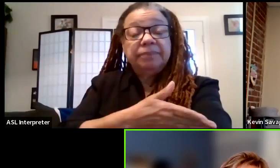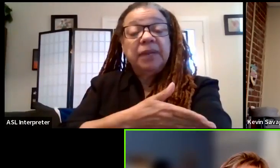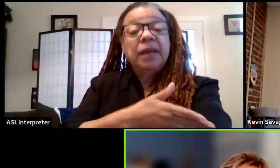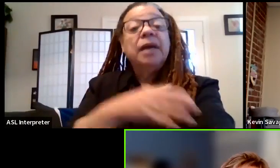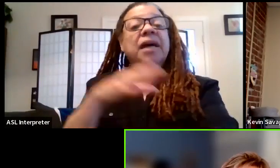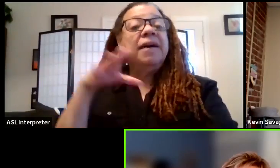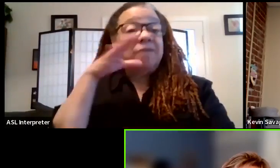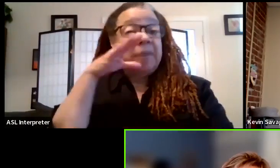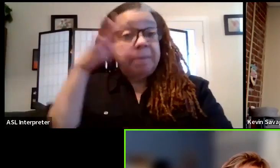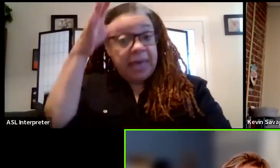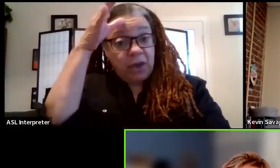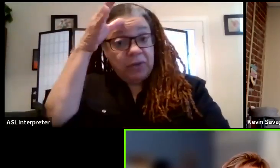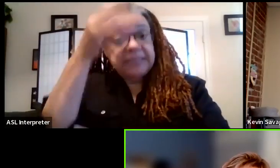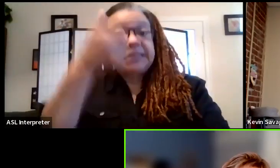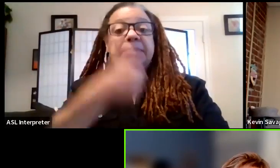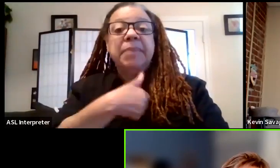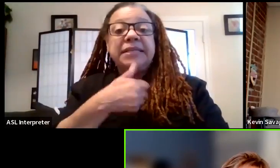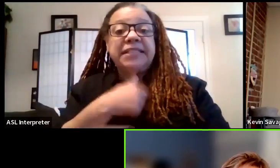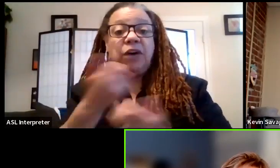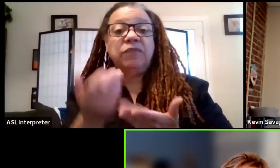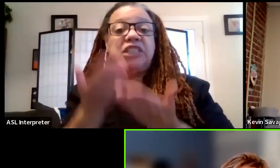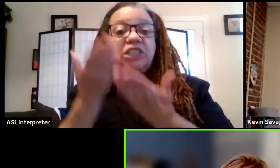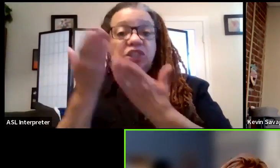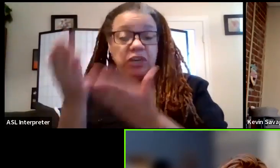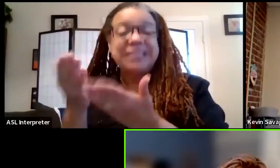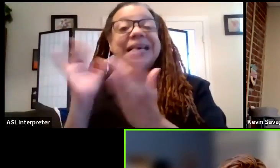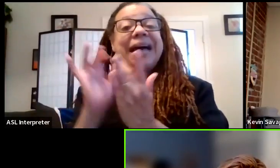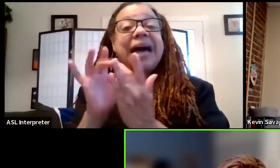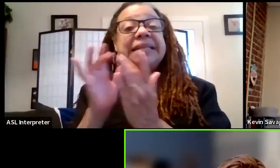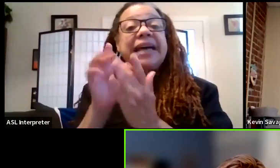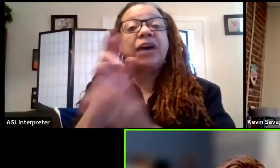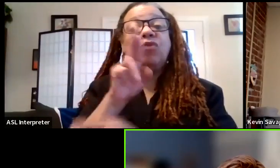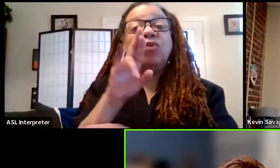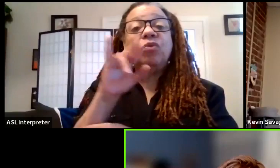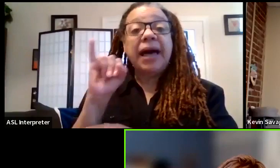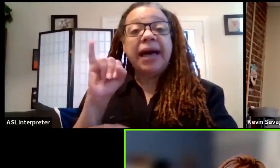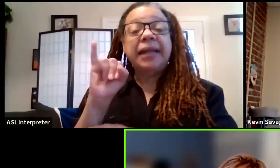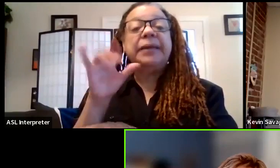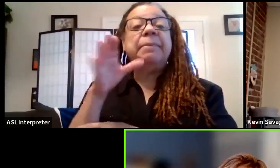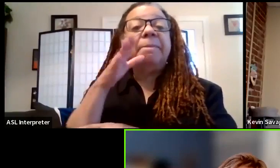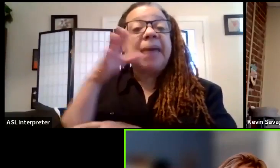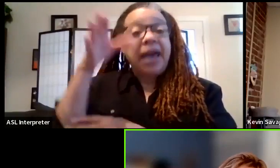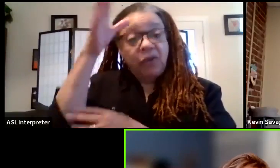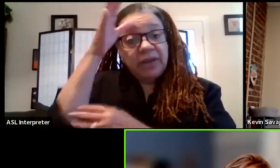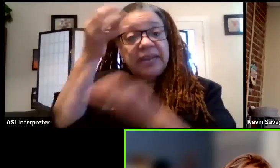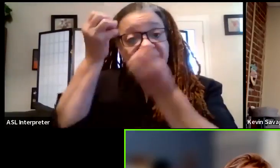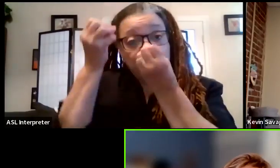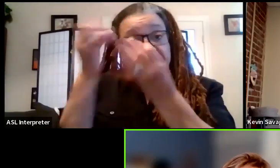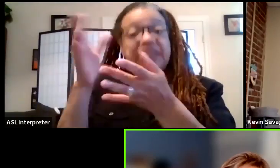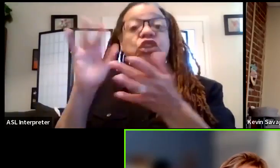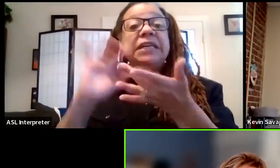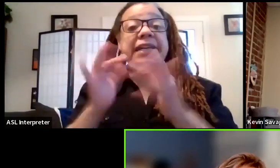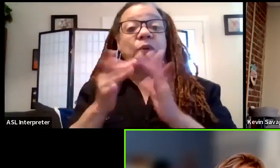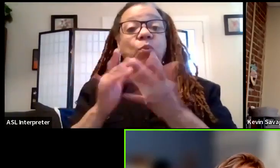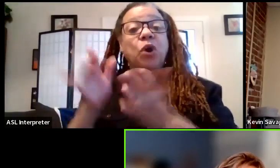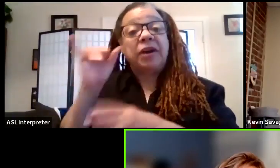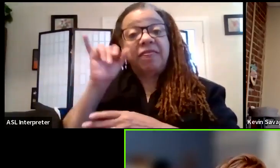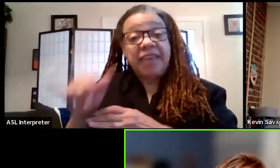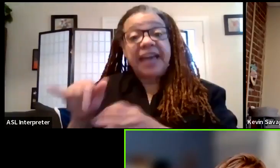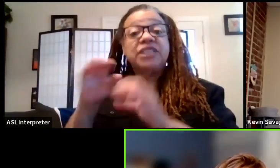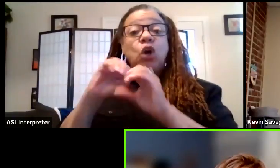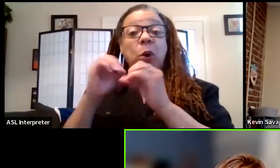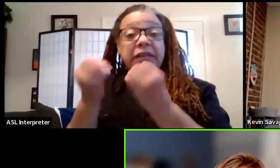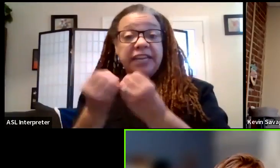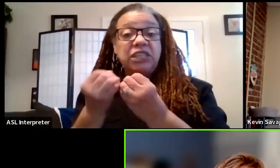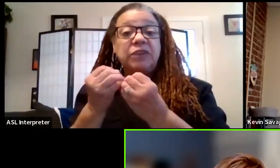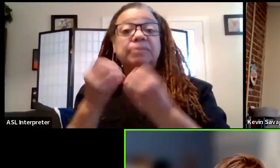would suggest considering contacting Rhode Island Parent Information Network. This is an organization comprised of parents who have learned